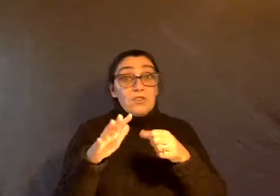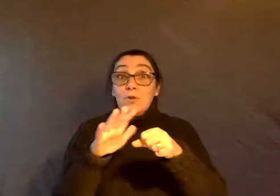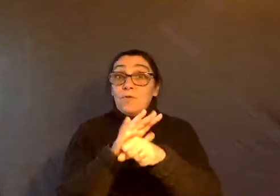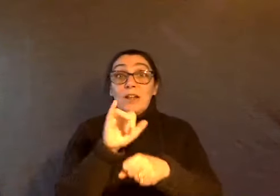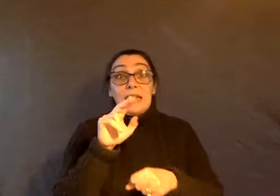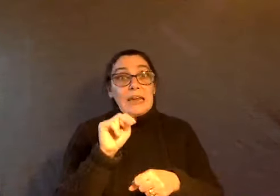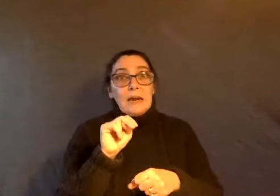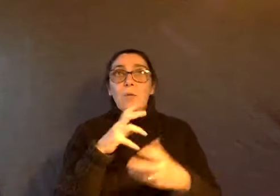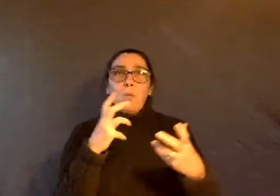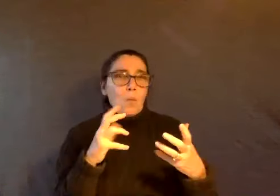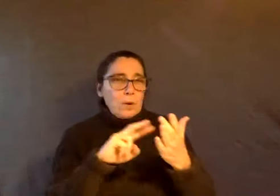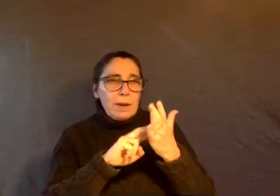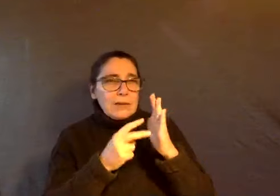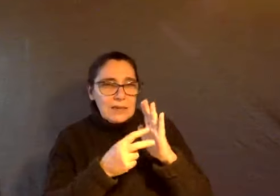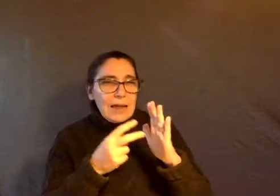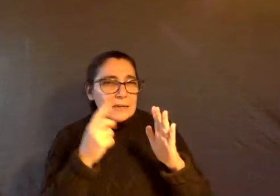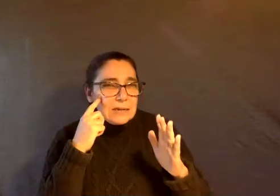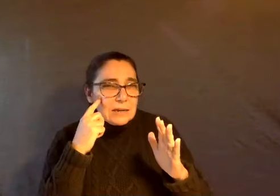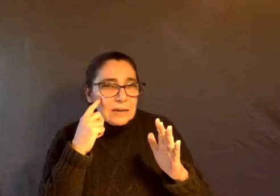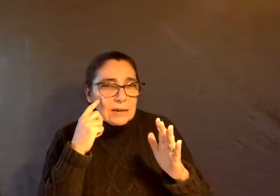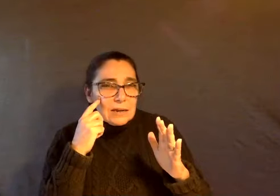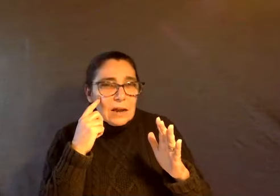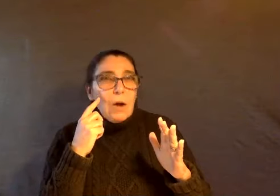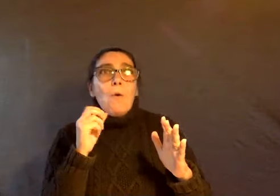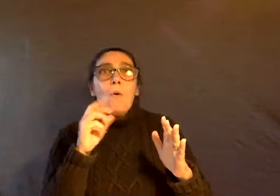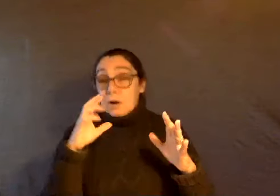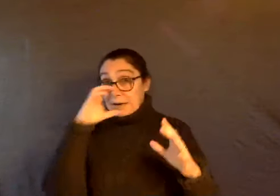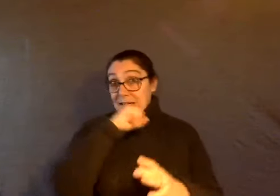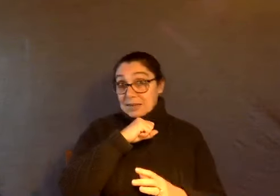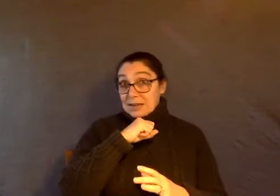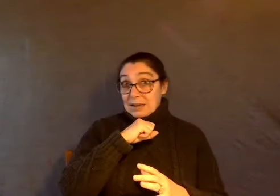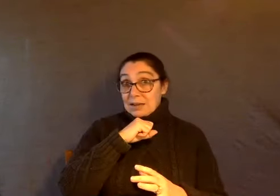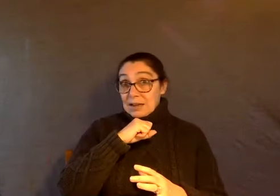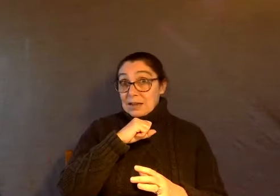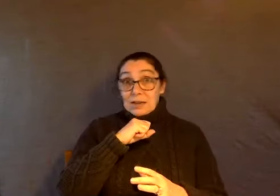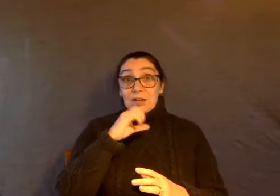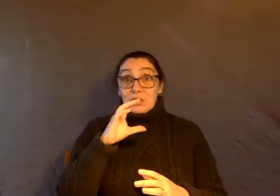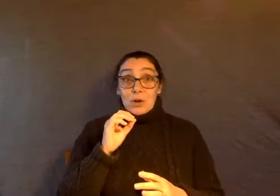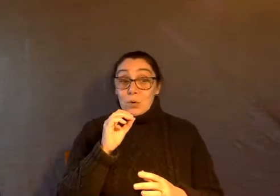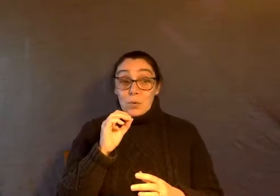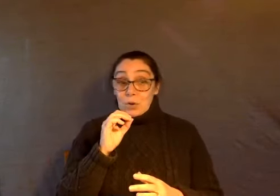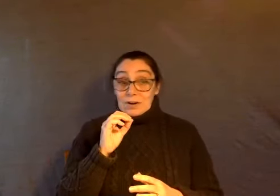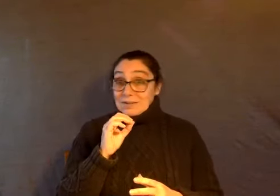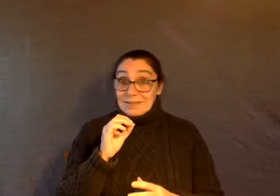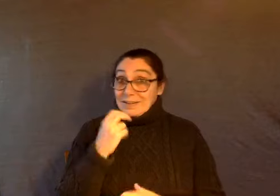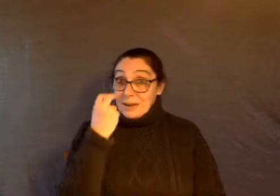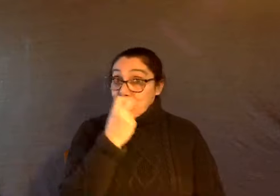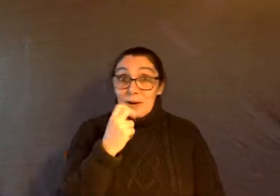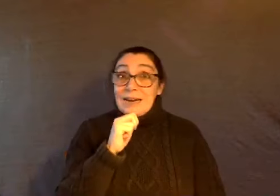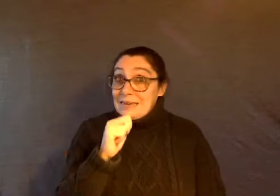you're filling in on what would make sense or guessing. So lip reading is